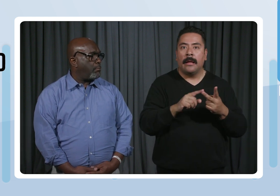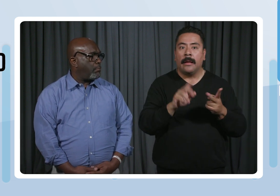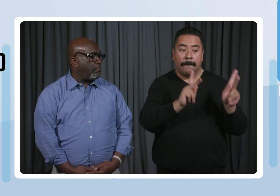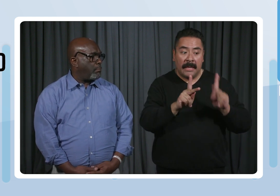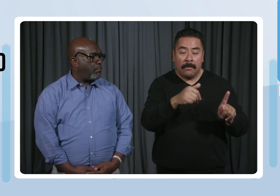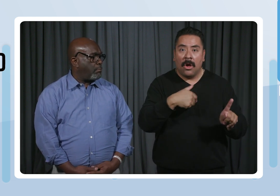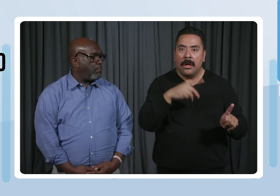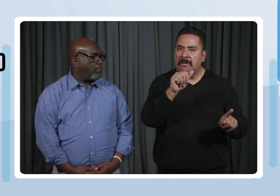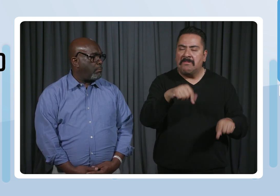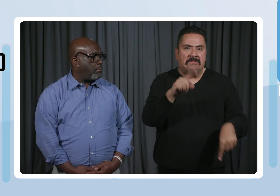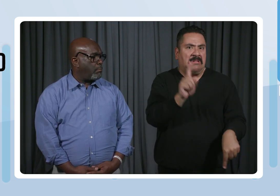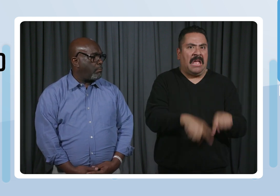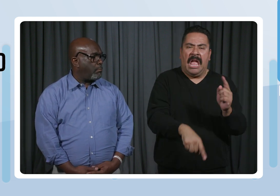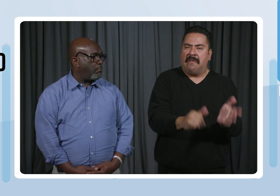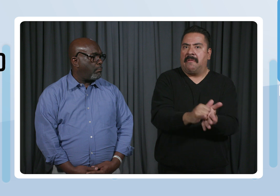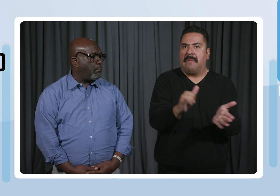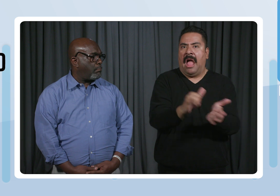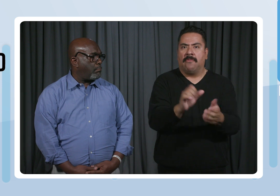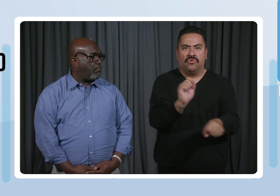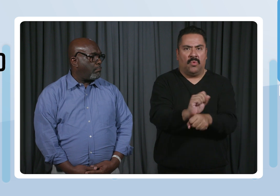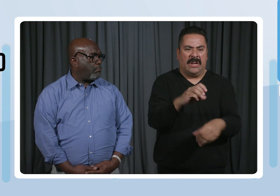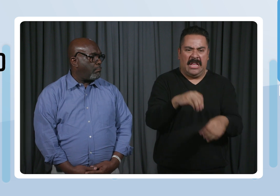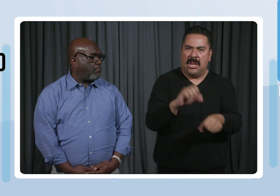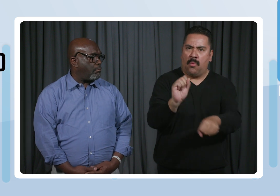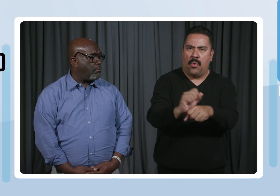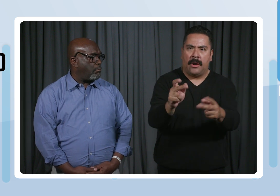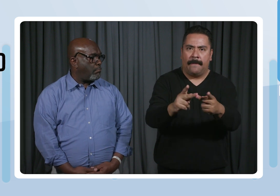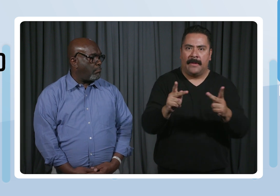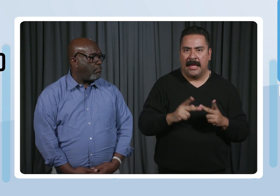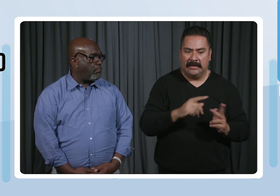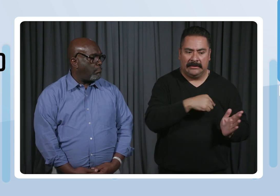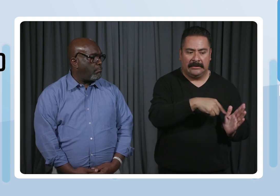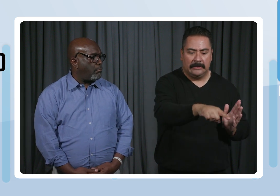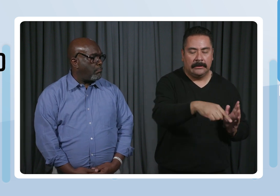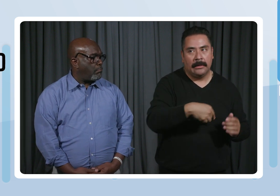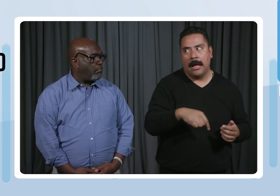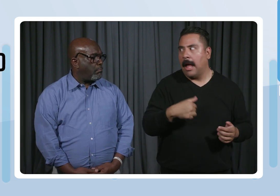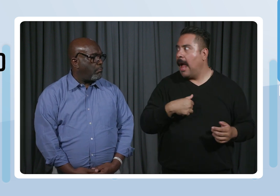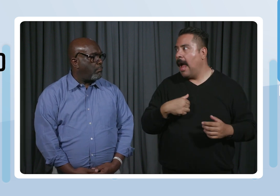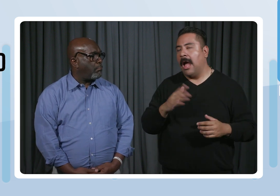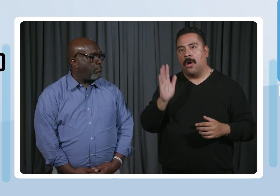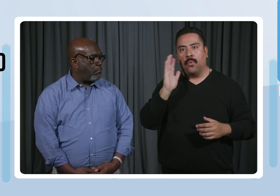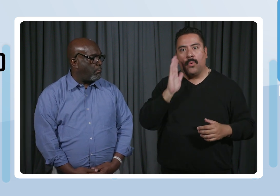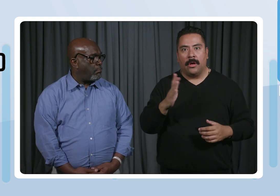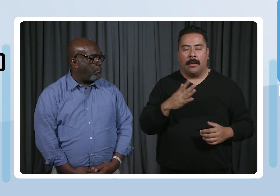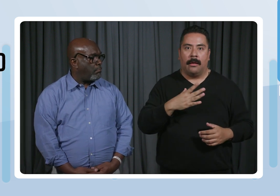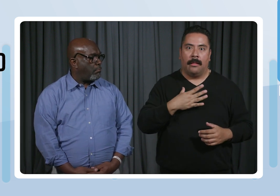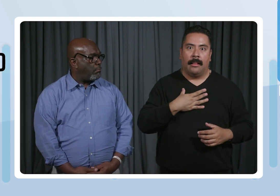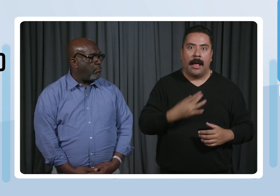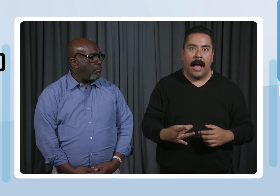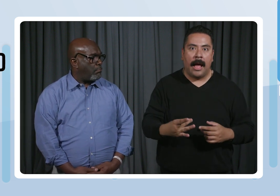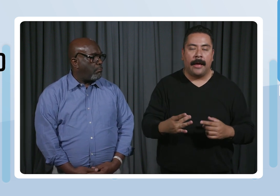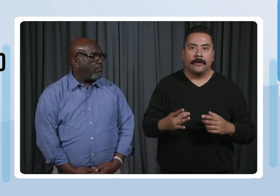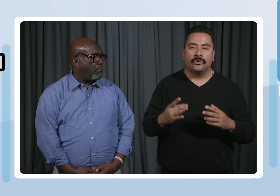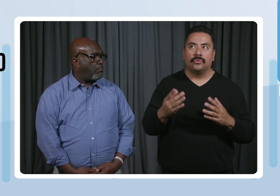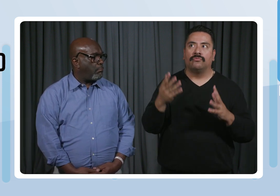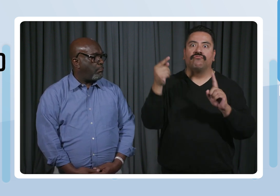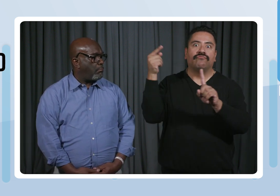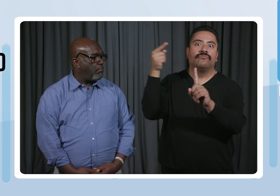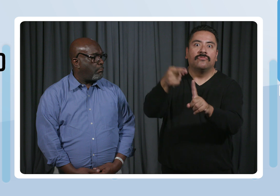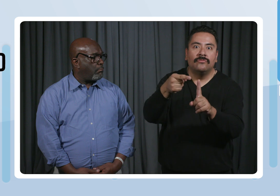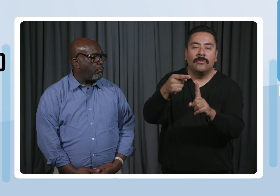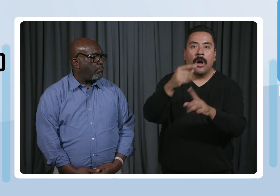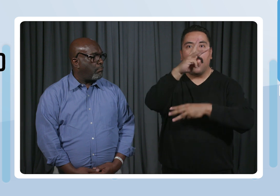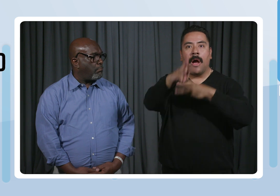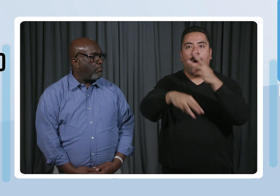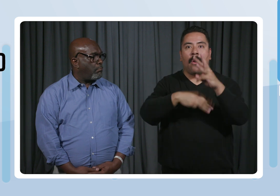of performing in a workplace. And much as I would like to, you know, aspire to a world